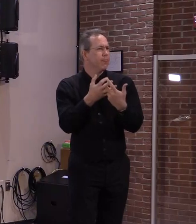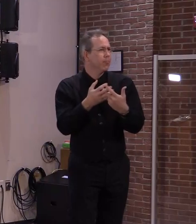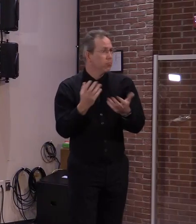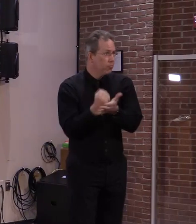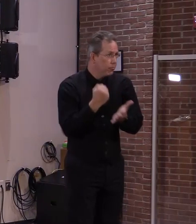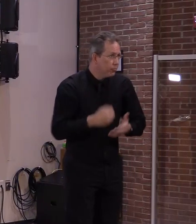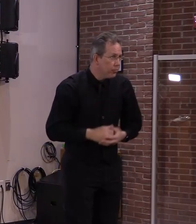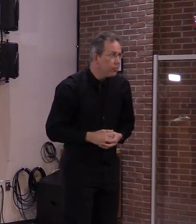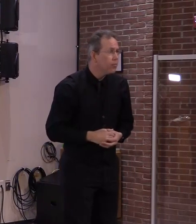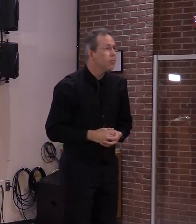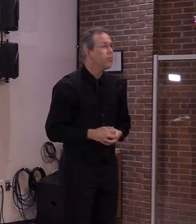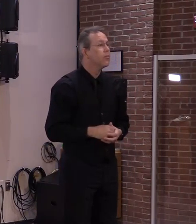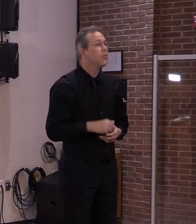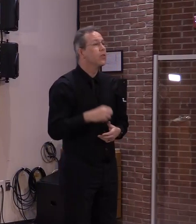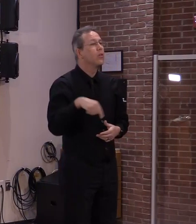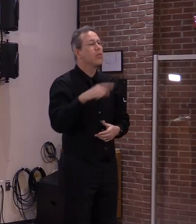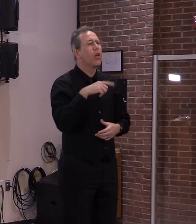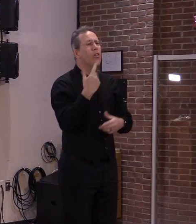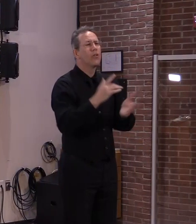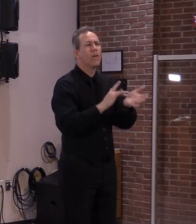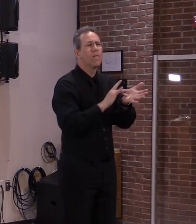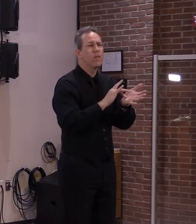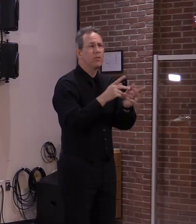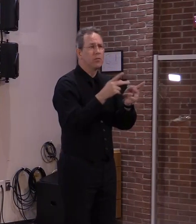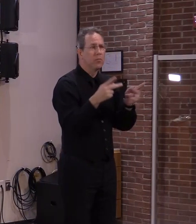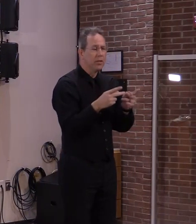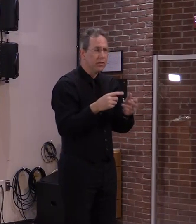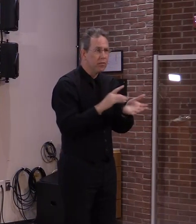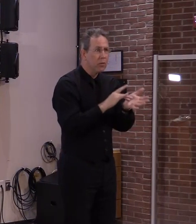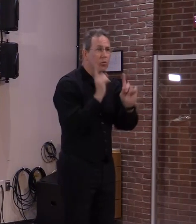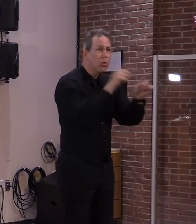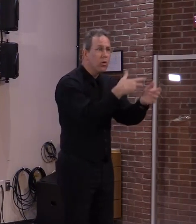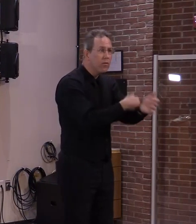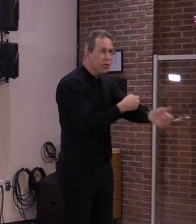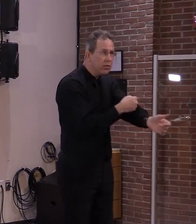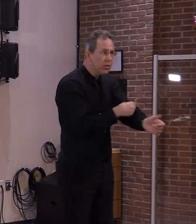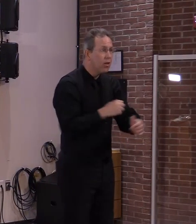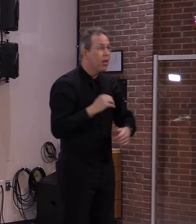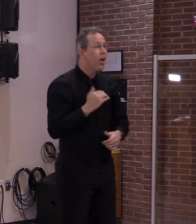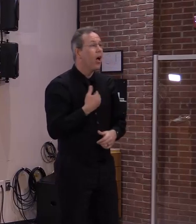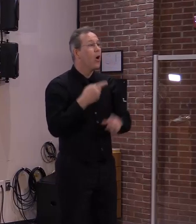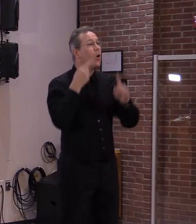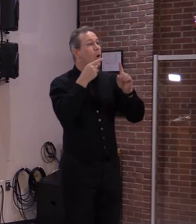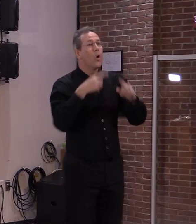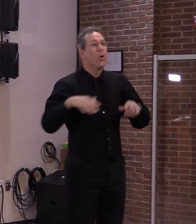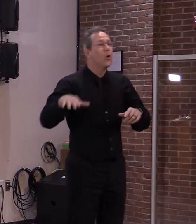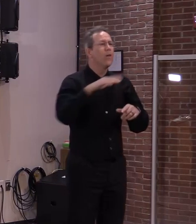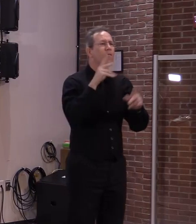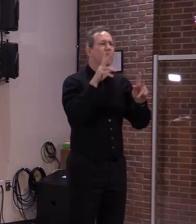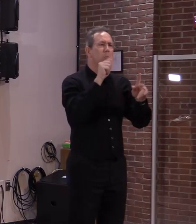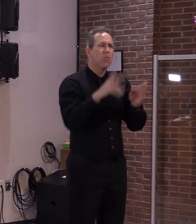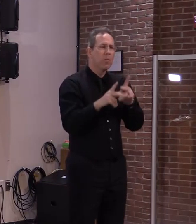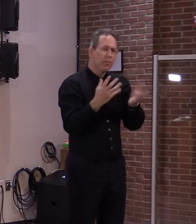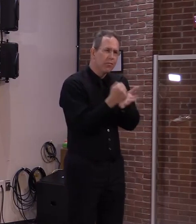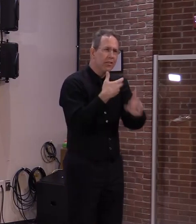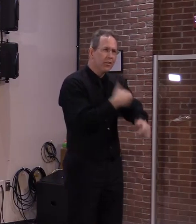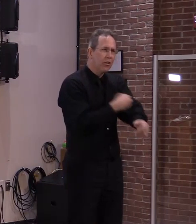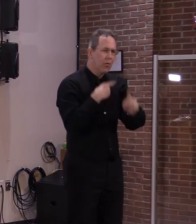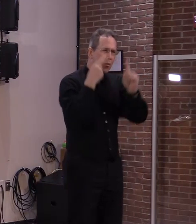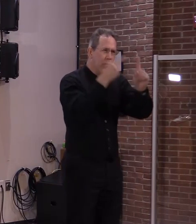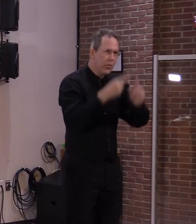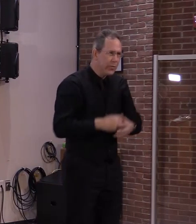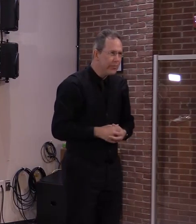the goal of offering a vaccine to all Vermonters by July 1st, we continue to add more pharmacy partners and